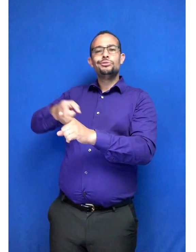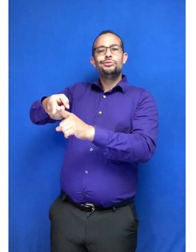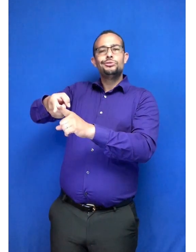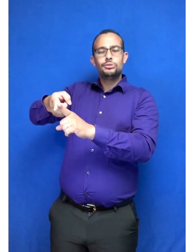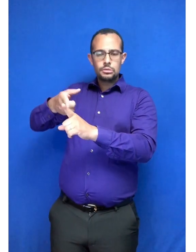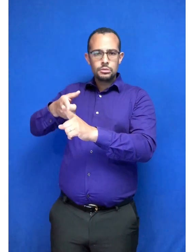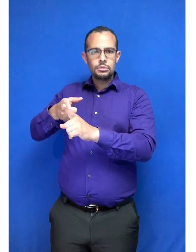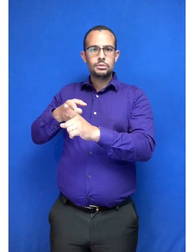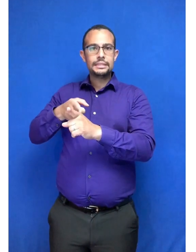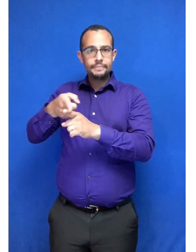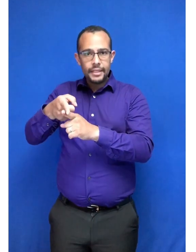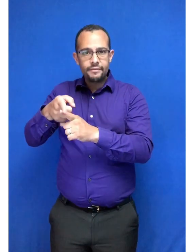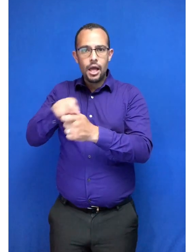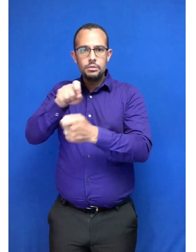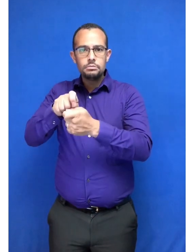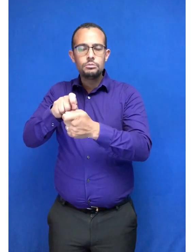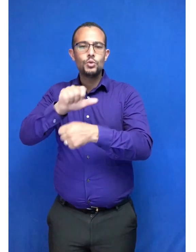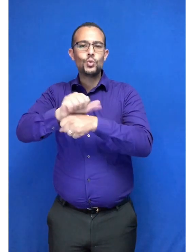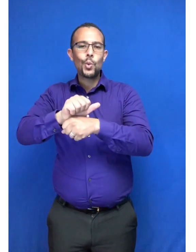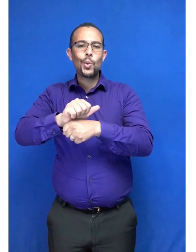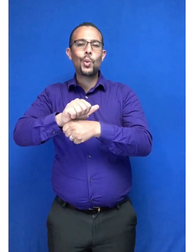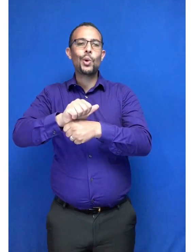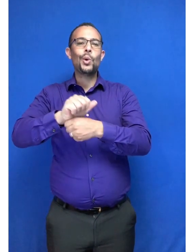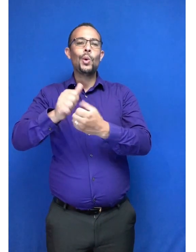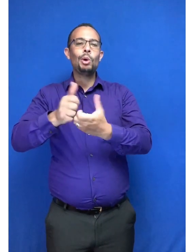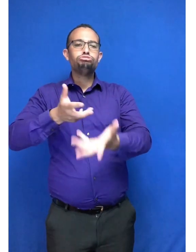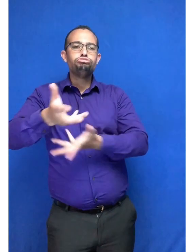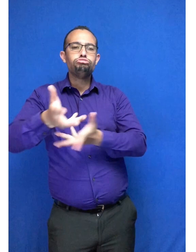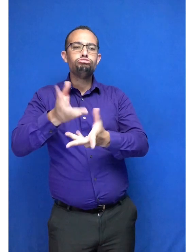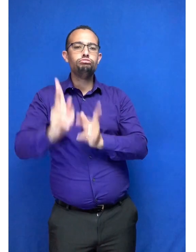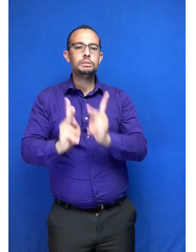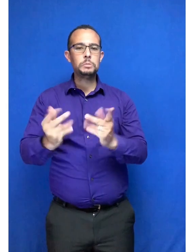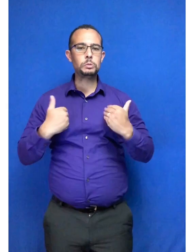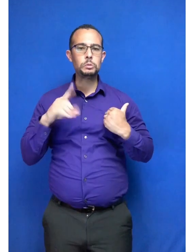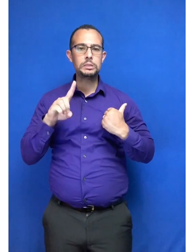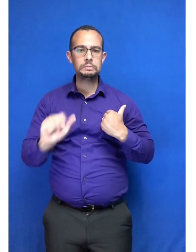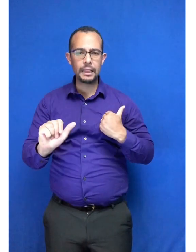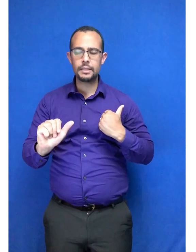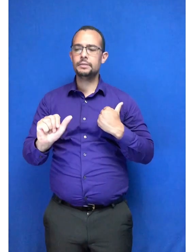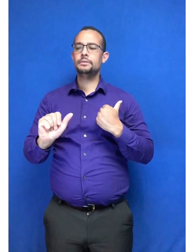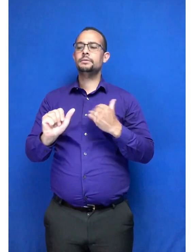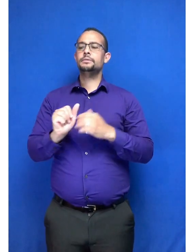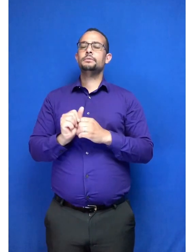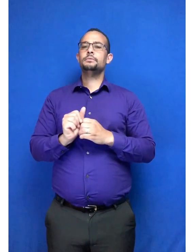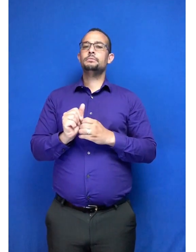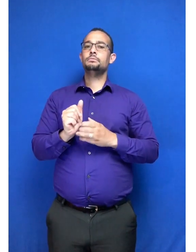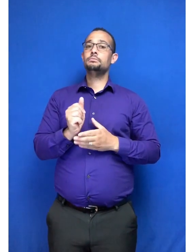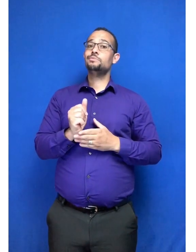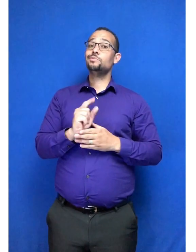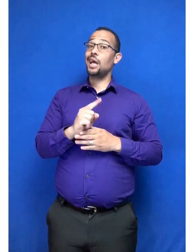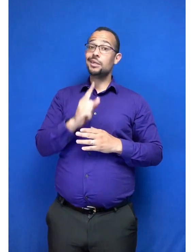shelters are pet friendly. So it's important to know where the shelters are that match your needs.